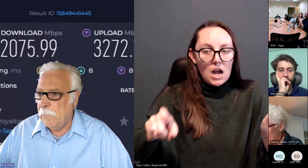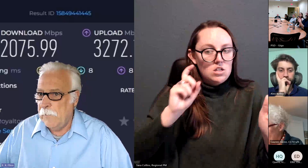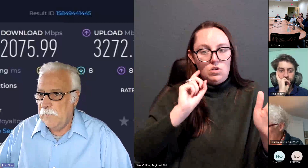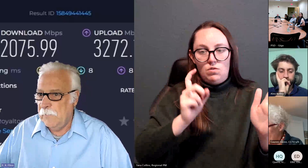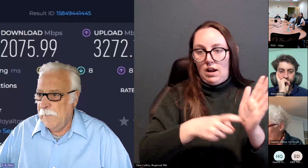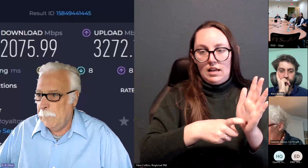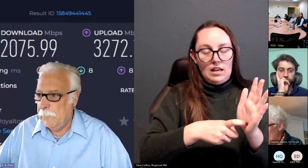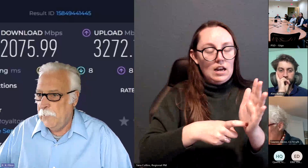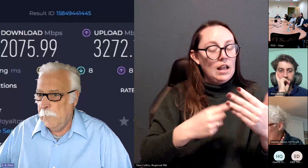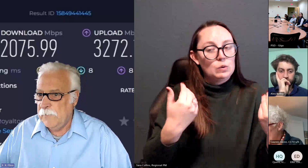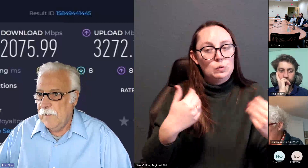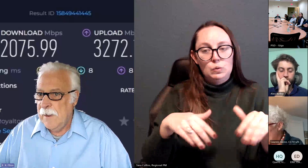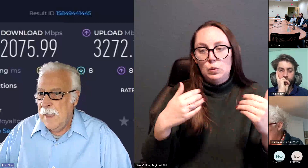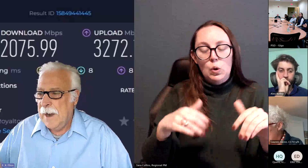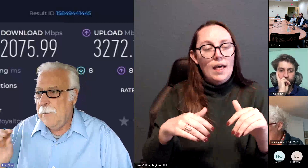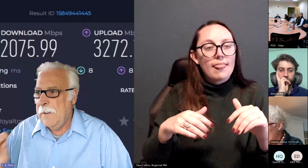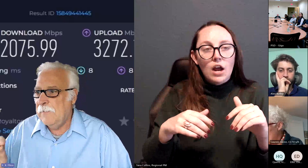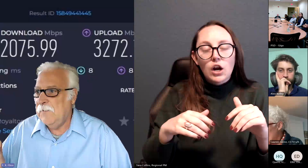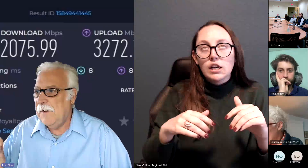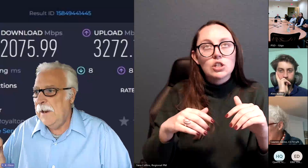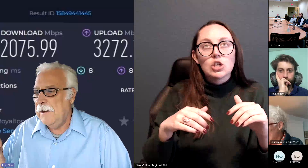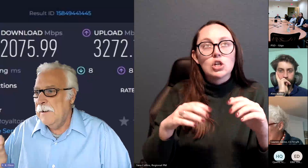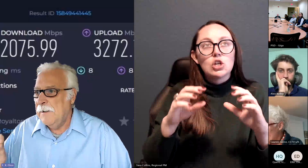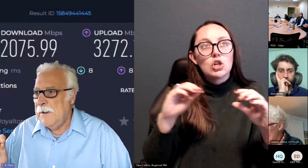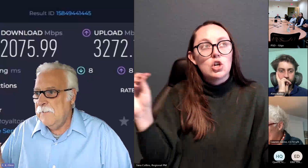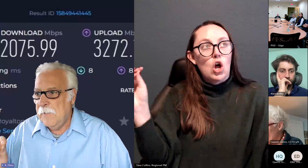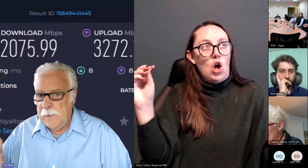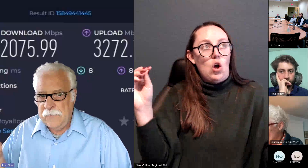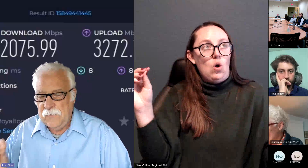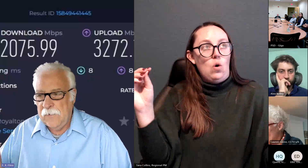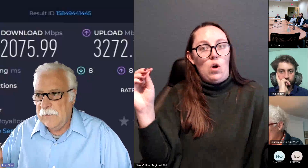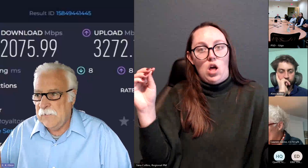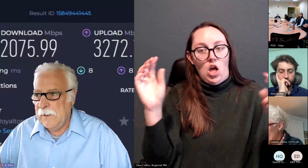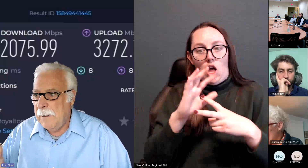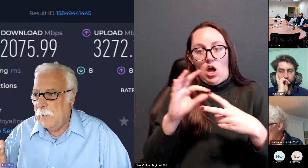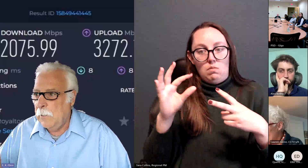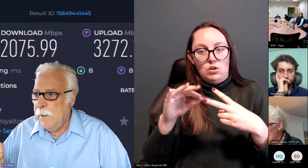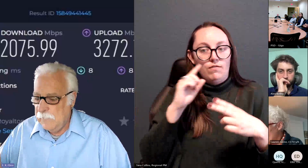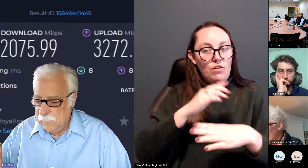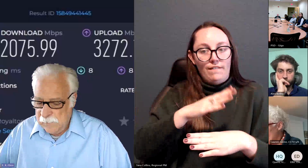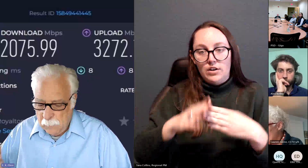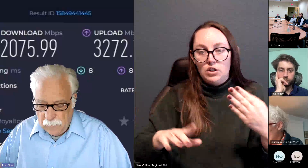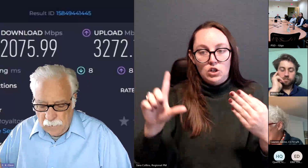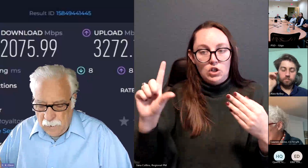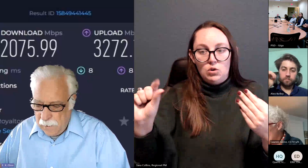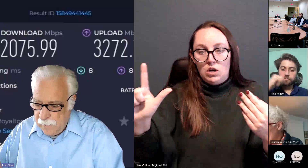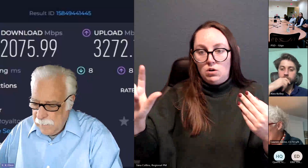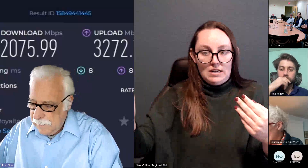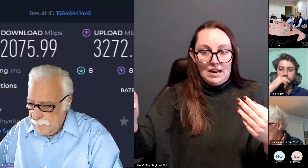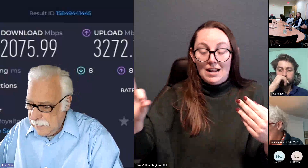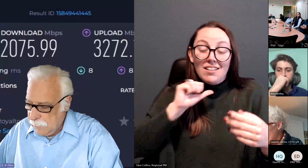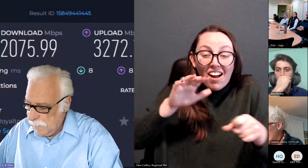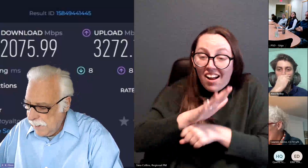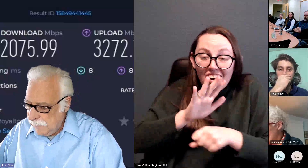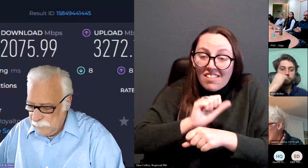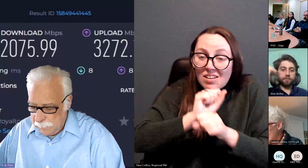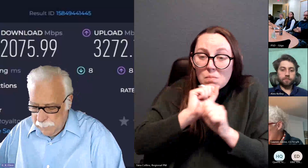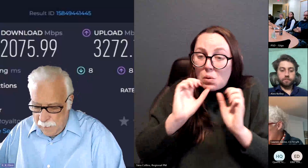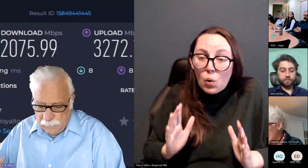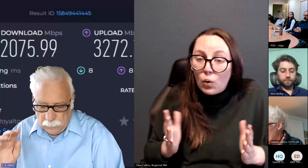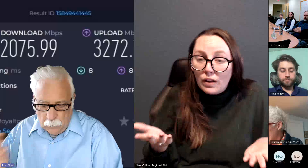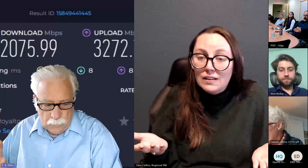of workforce that's available to us. And I think the state needs to think seriously about looking to see whether or not it can